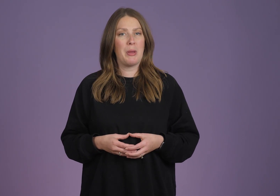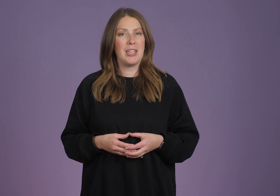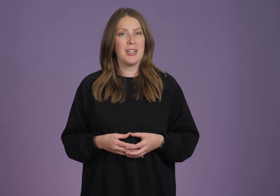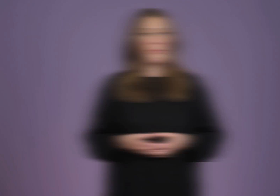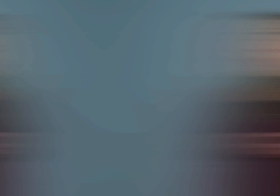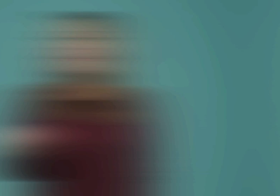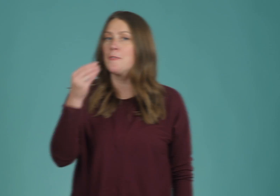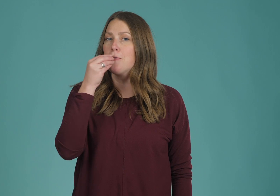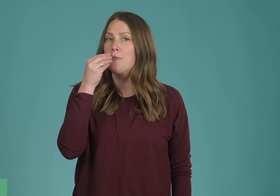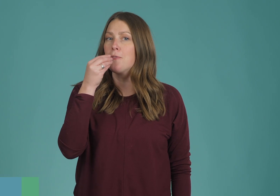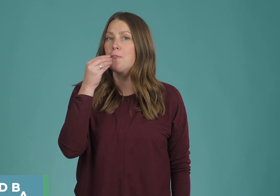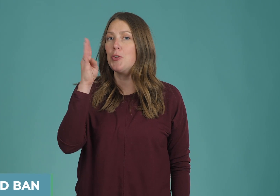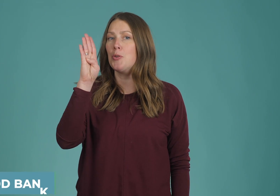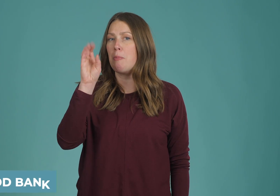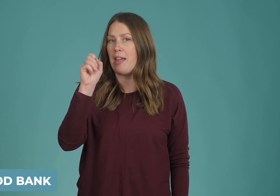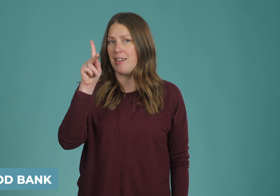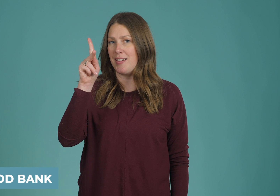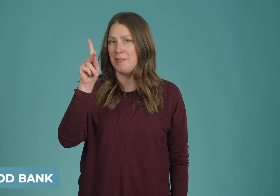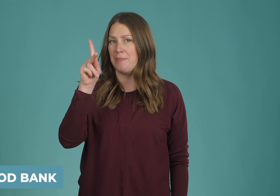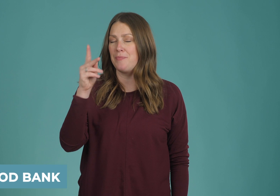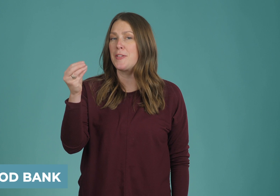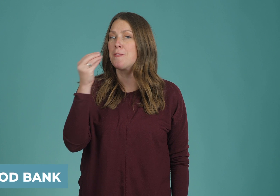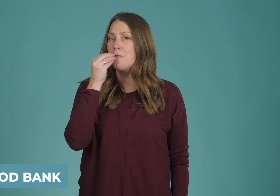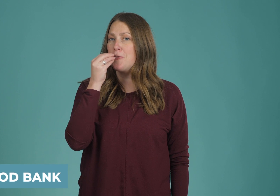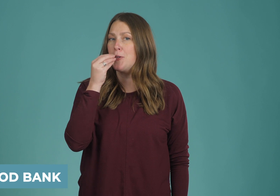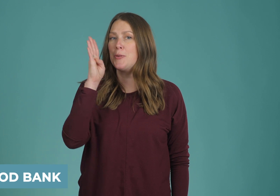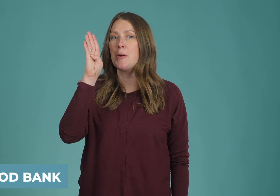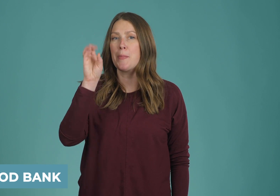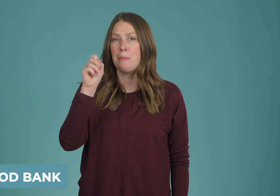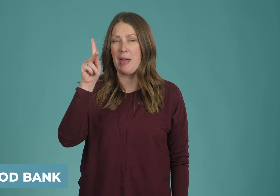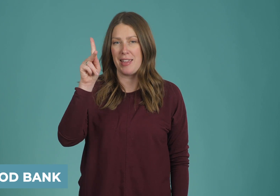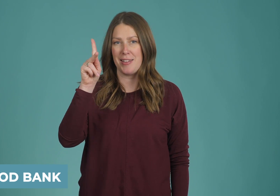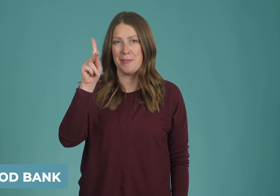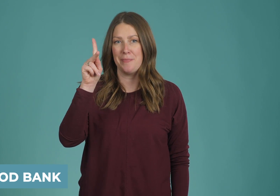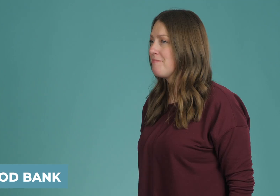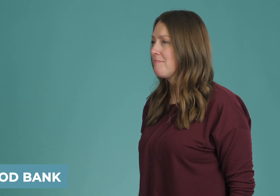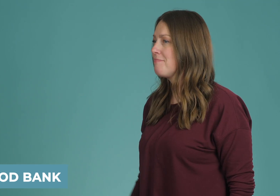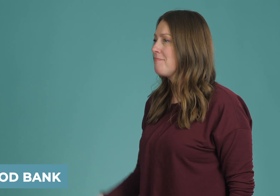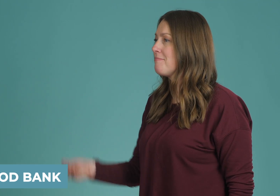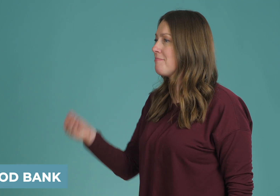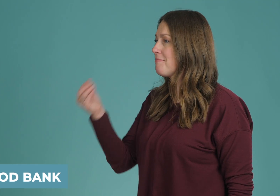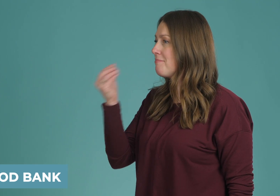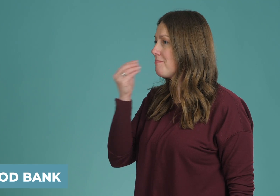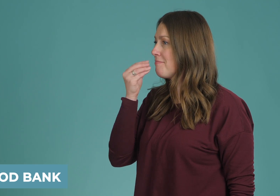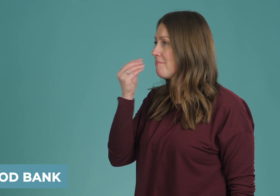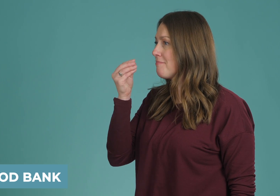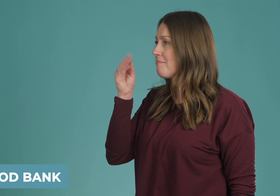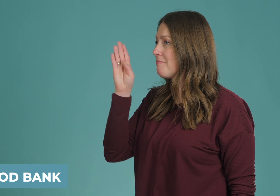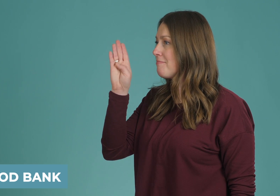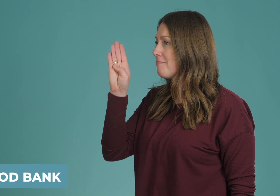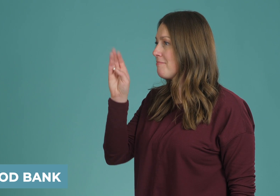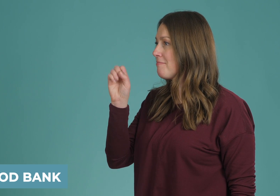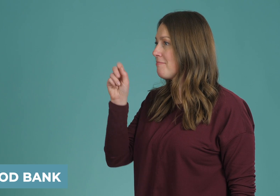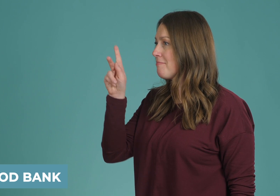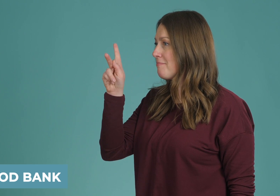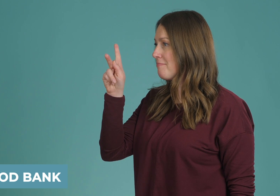bank. Food bank. Food bank. Food and bank